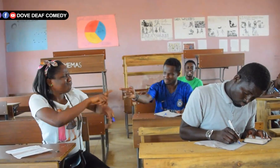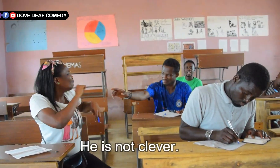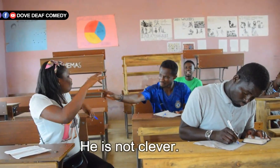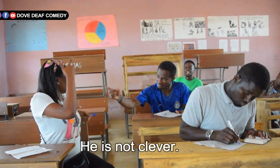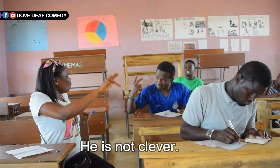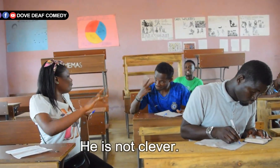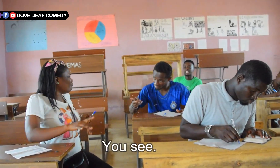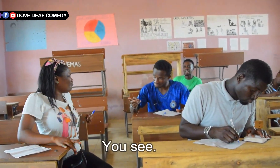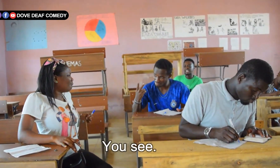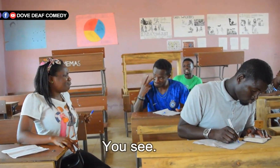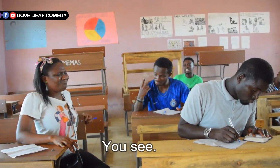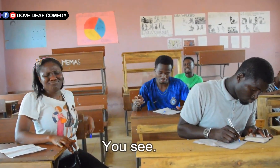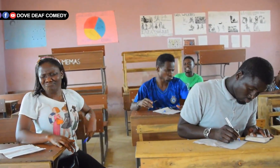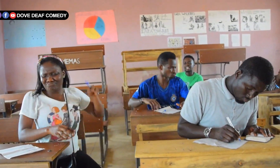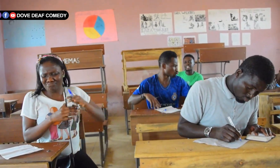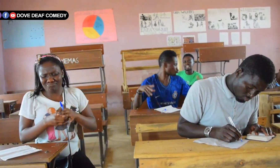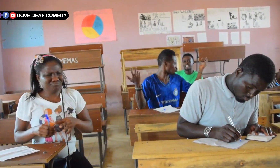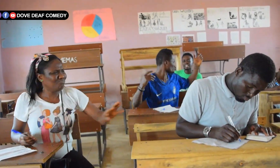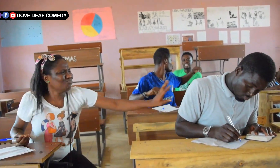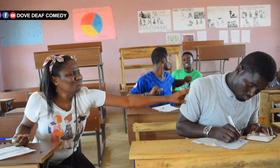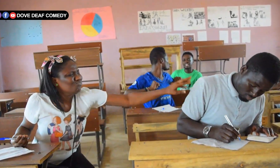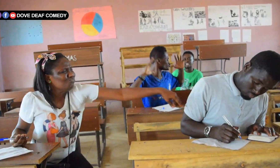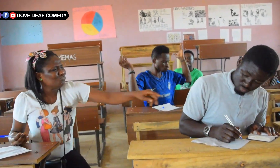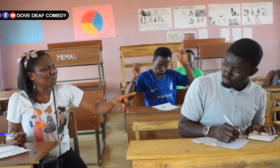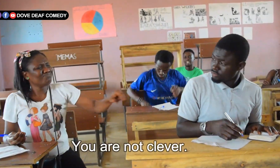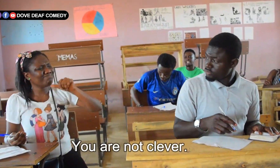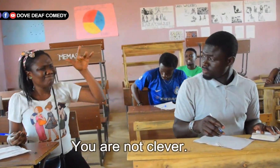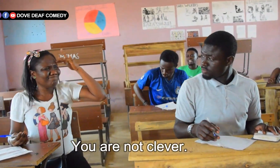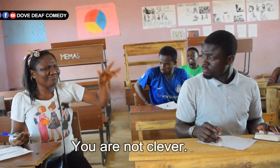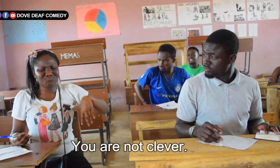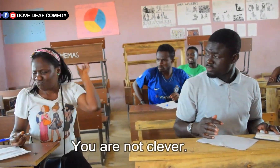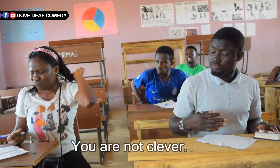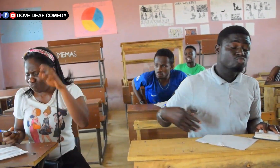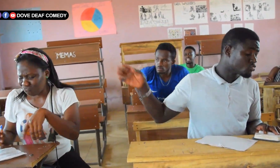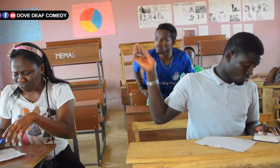He is not clever. You see. You are not clever.